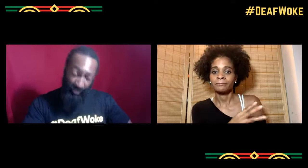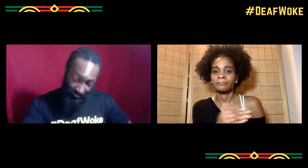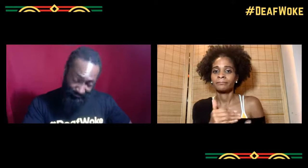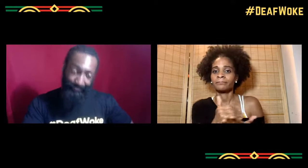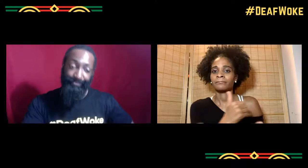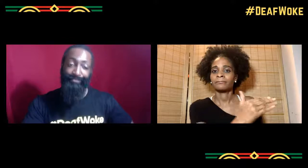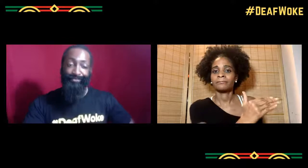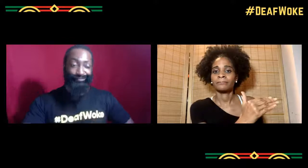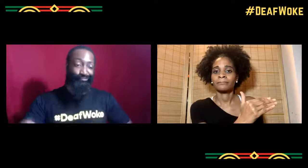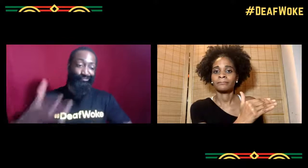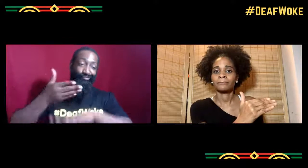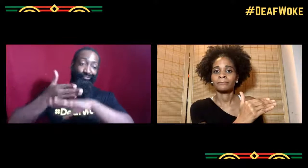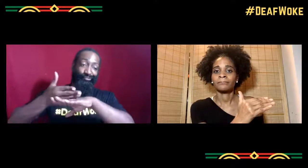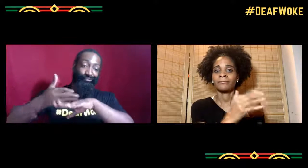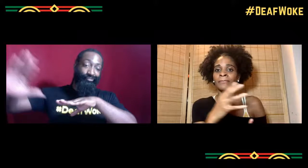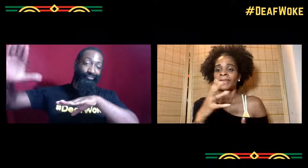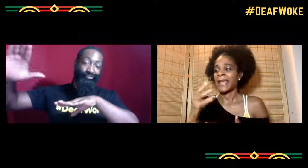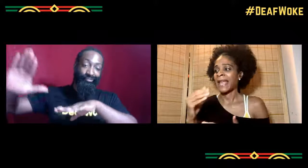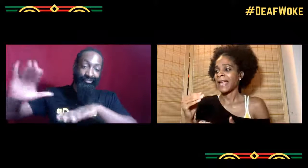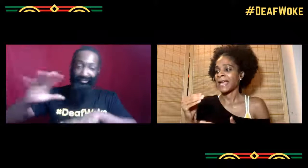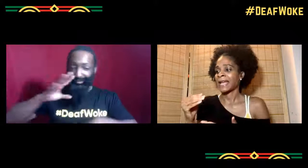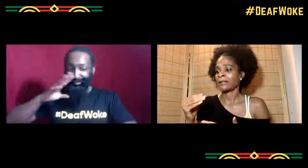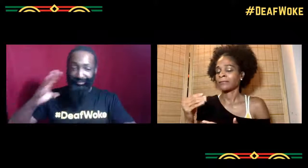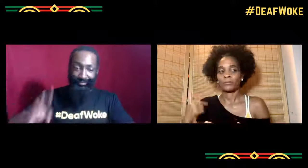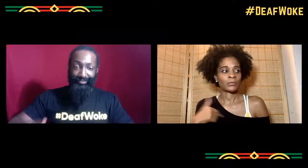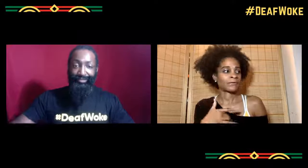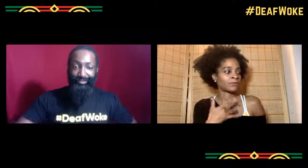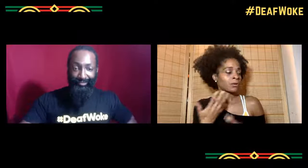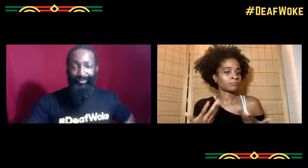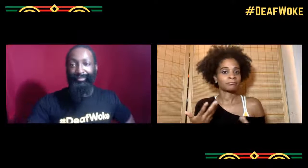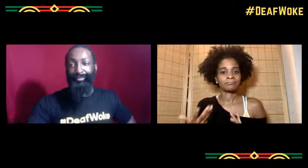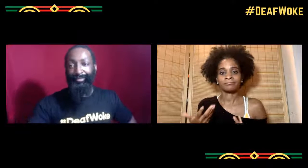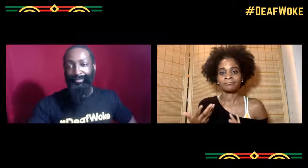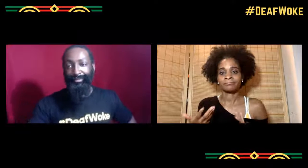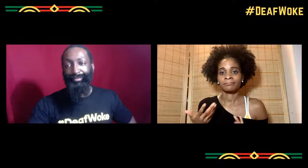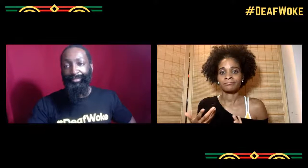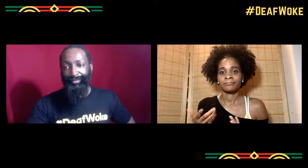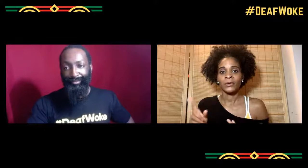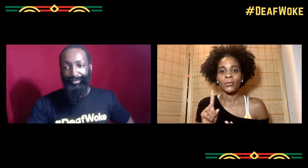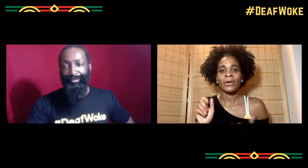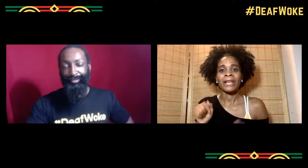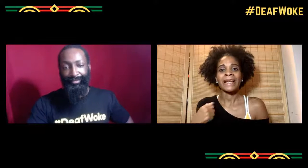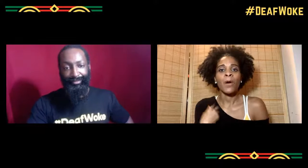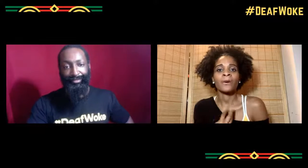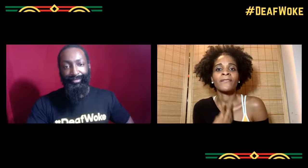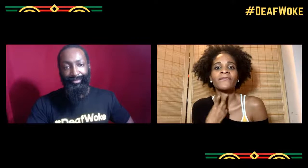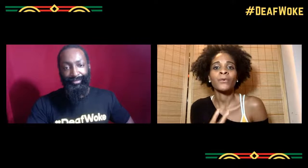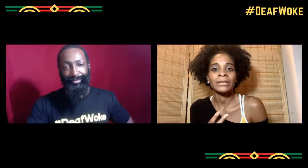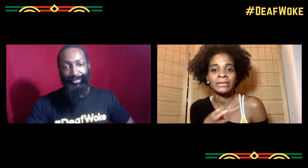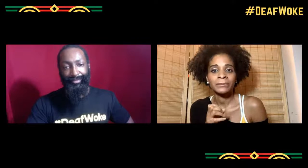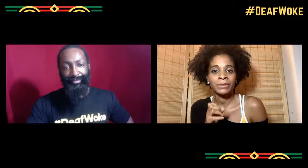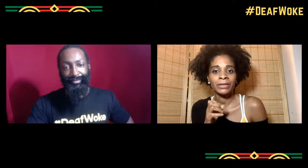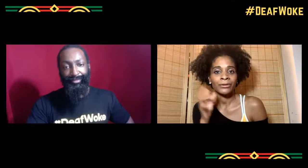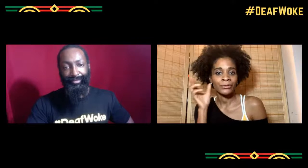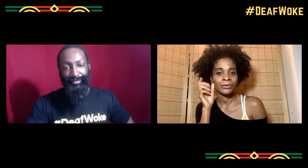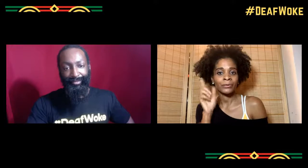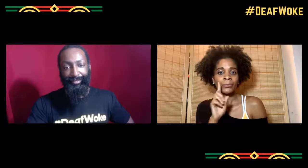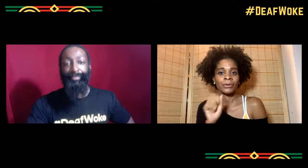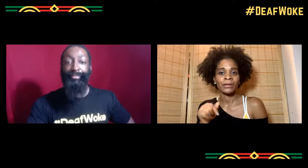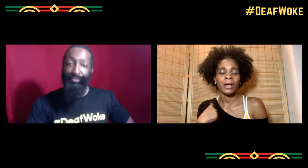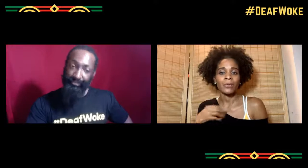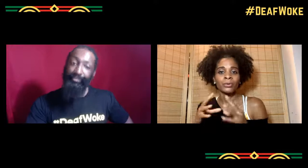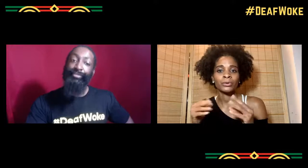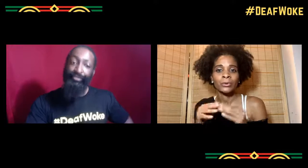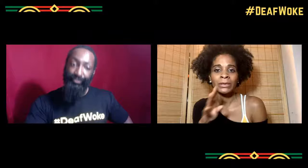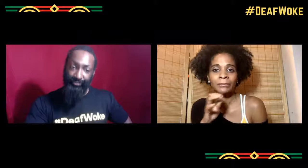You know, the deaf community tends to be ignored, marginalized, and we have